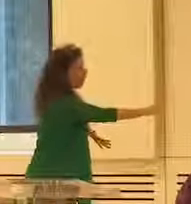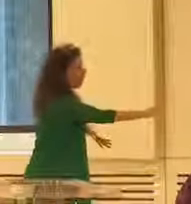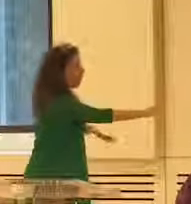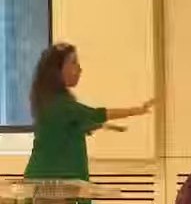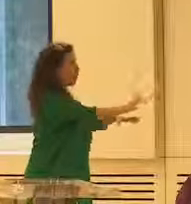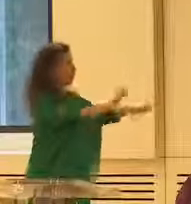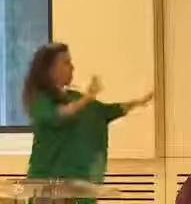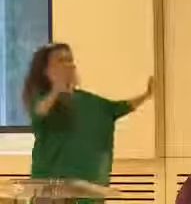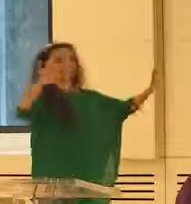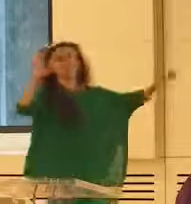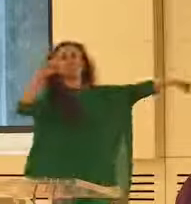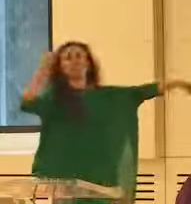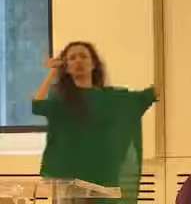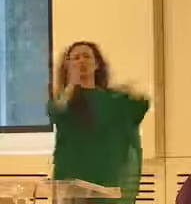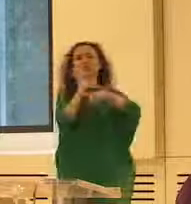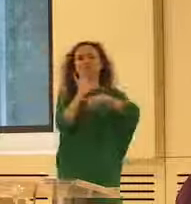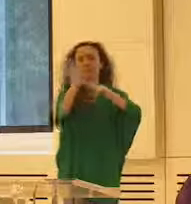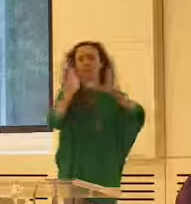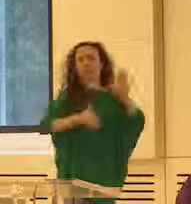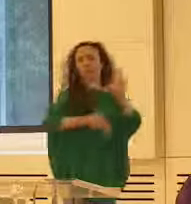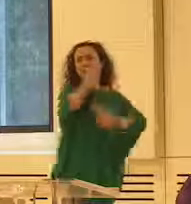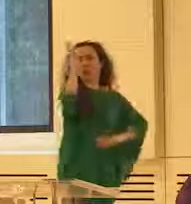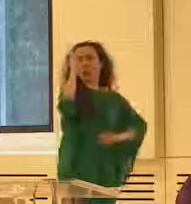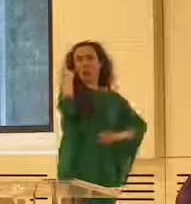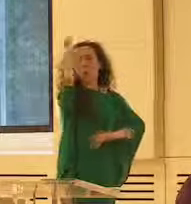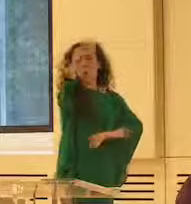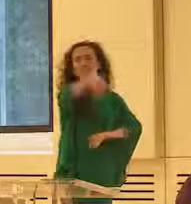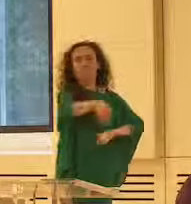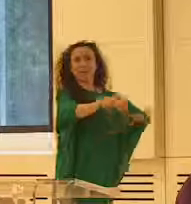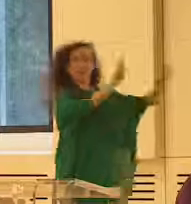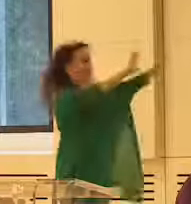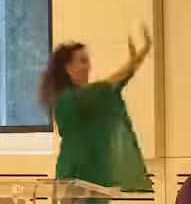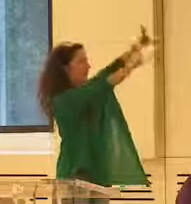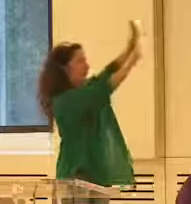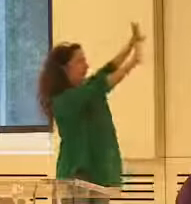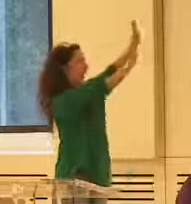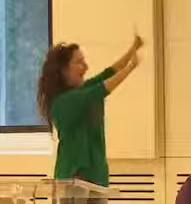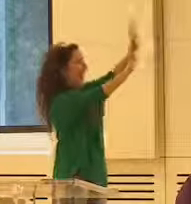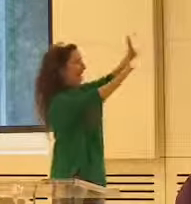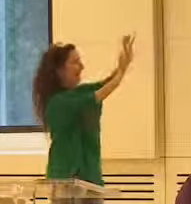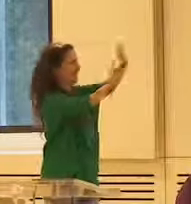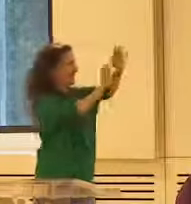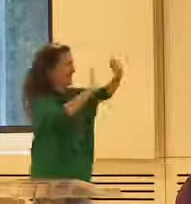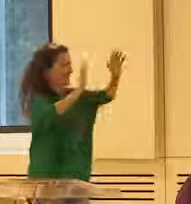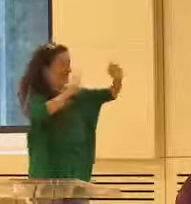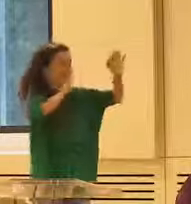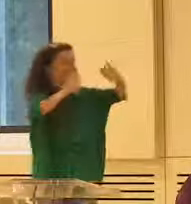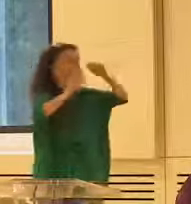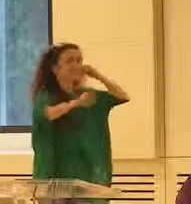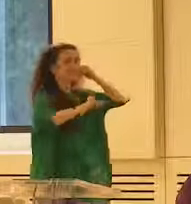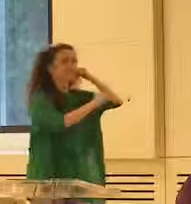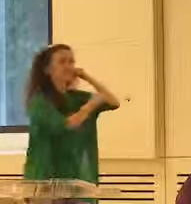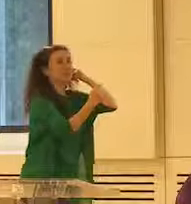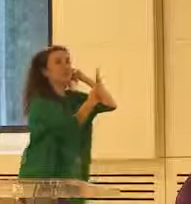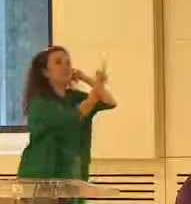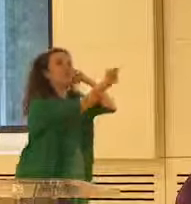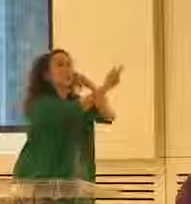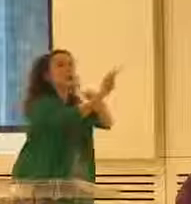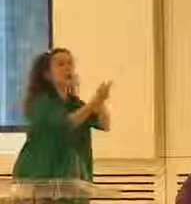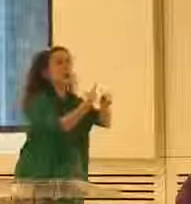Somebody needs to catch the train. Oh, Jim has to go home. So we'll say